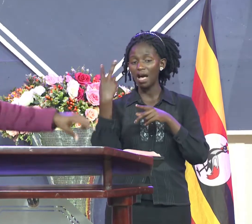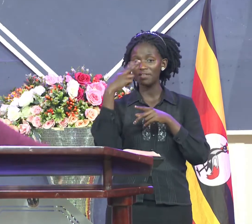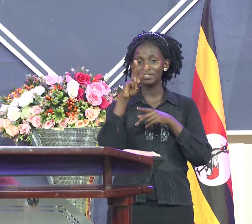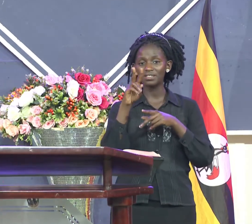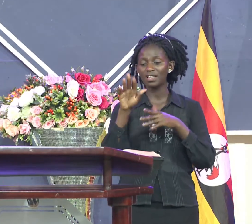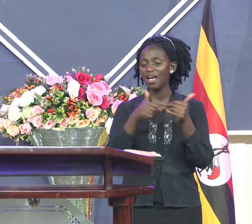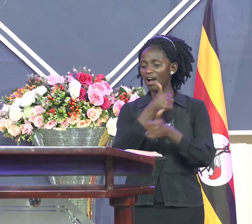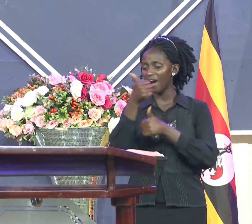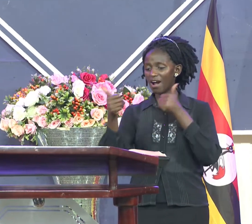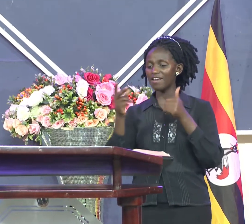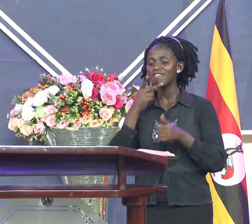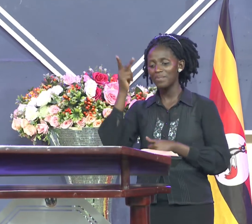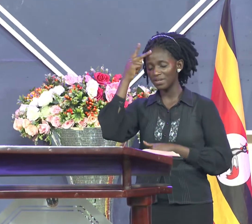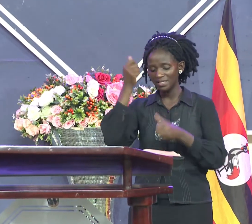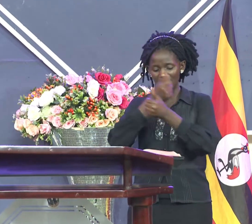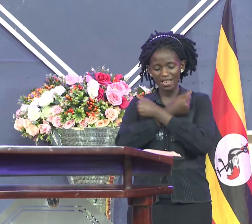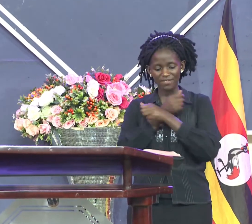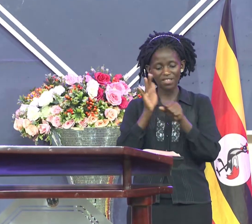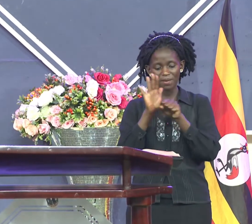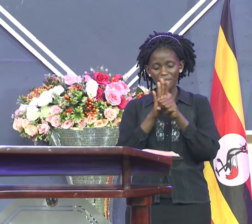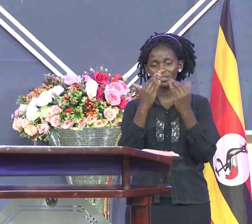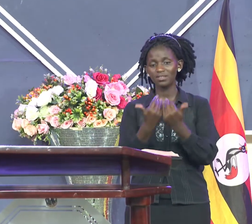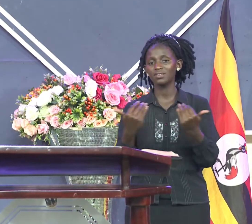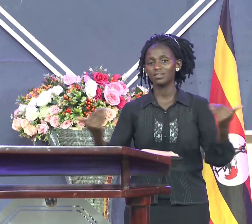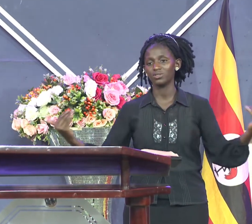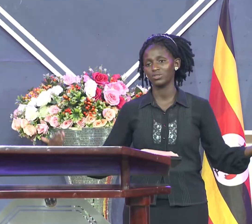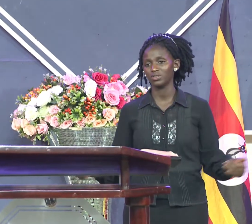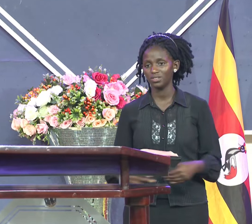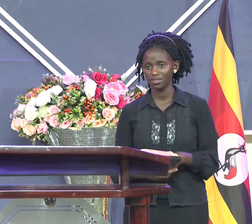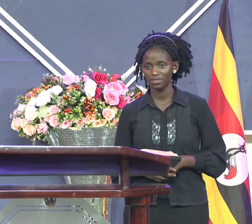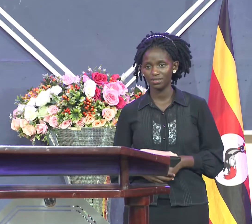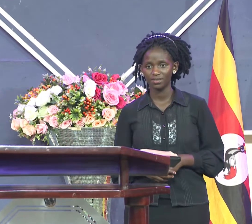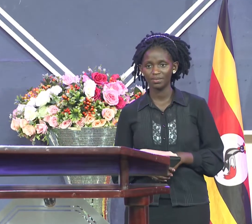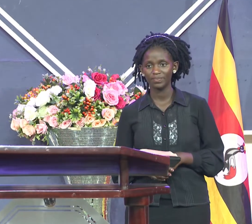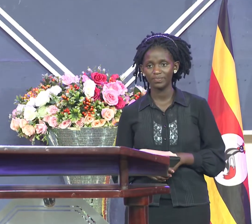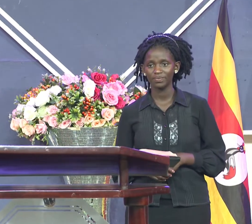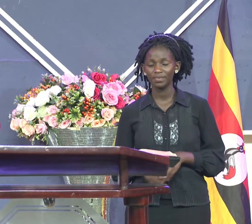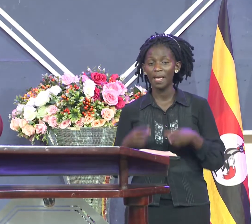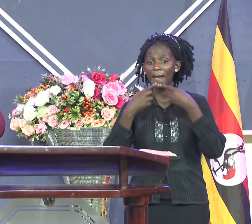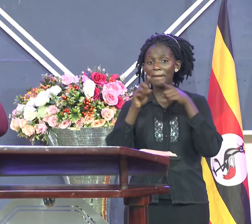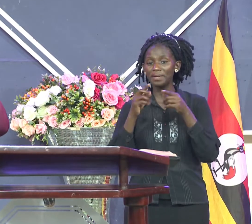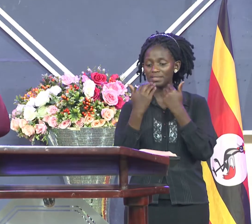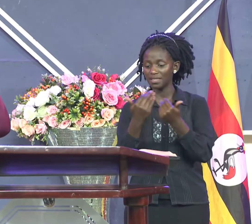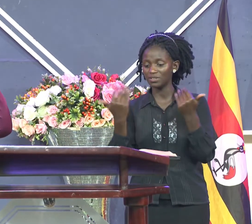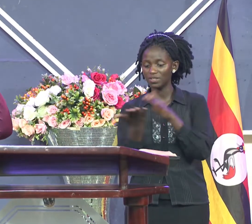wherever they go. I have seen of parents who love so much their children.